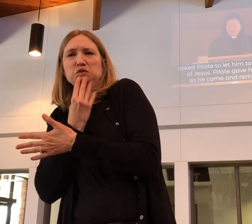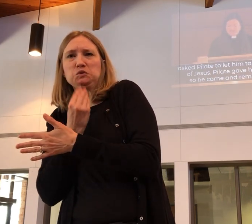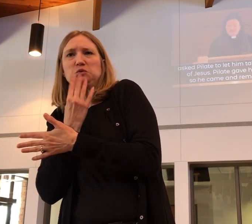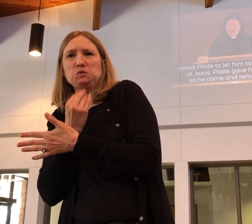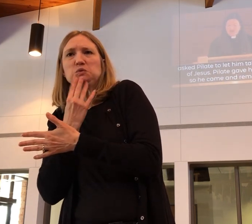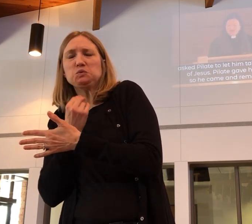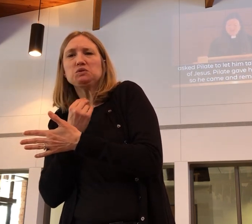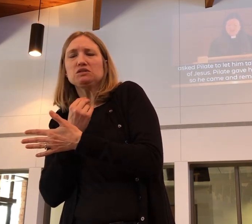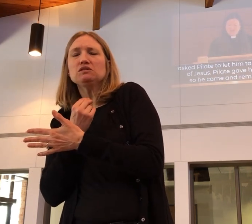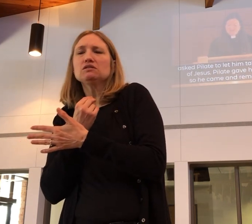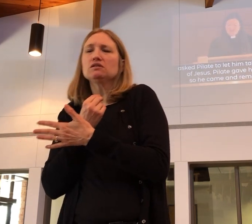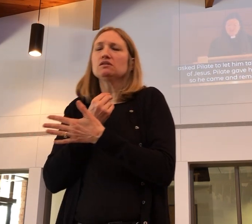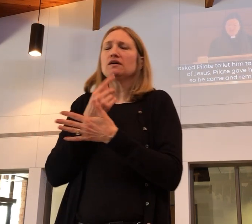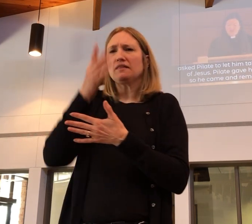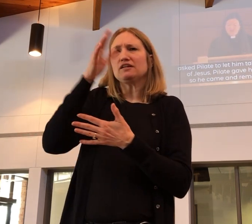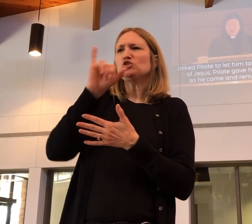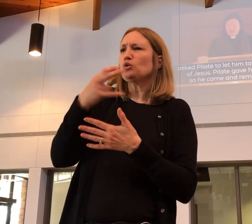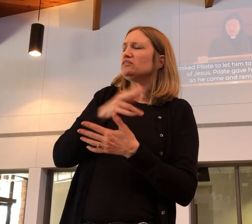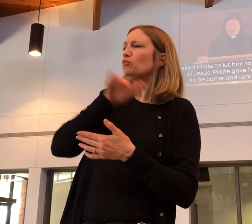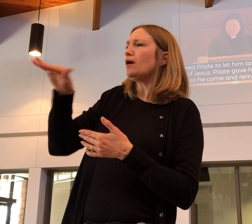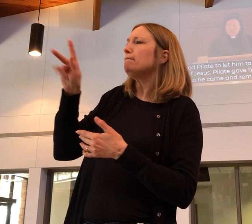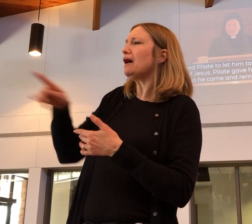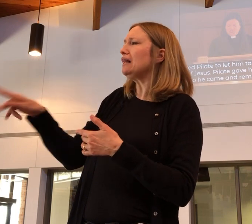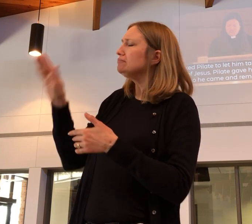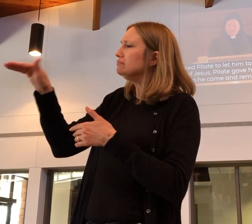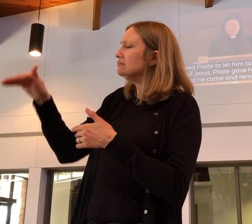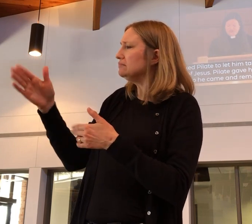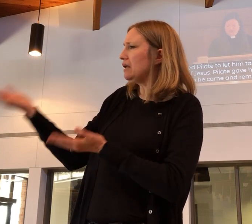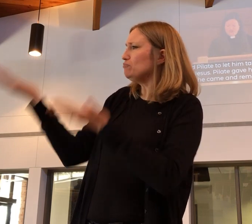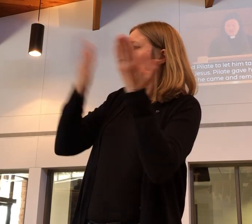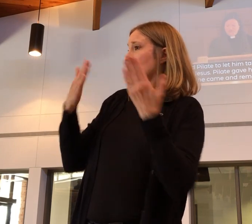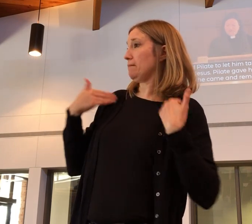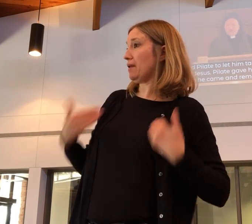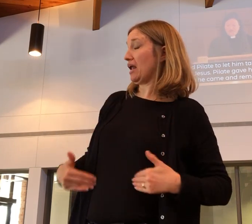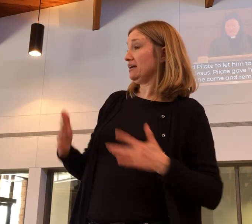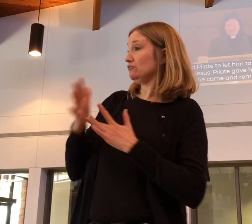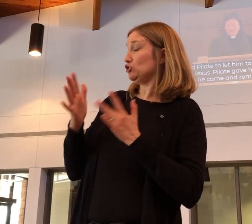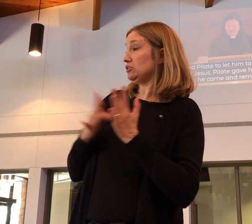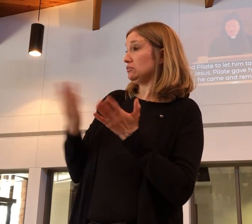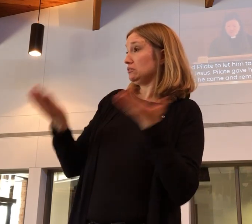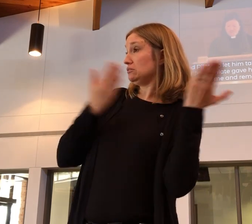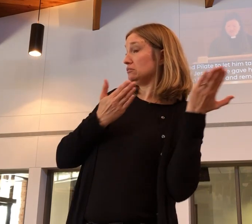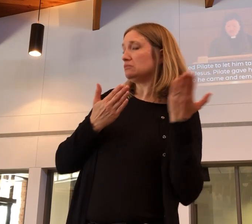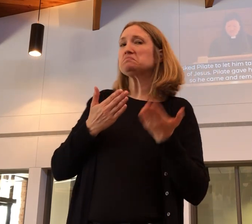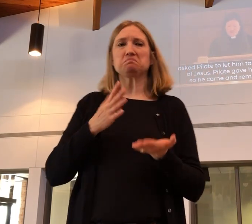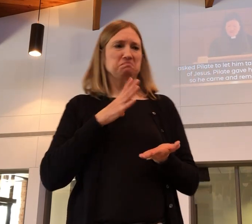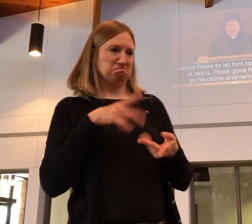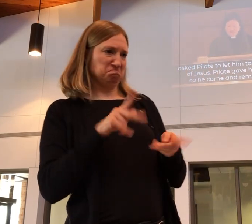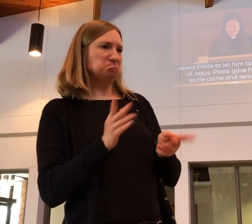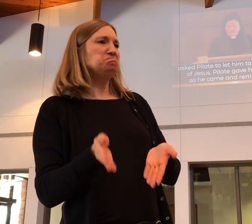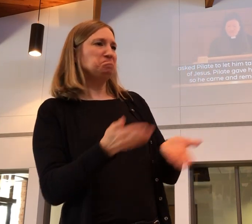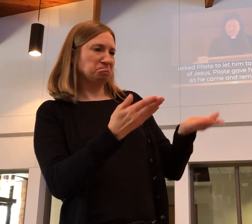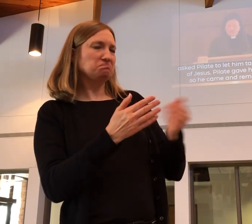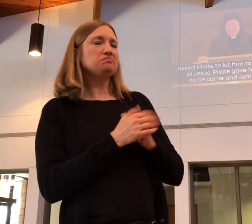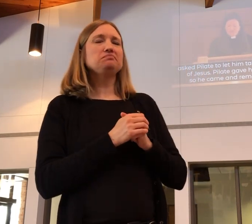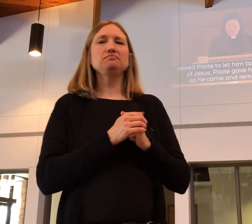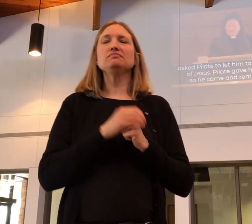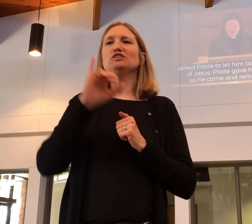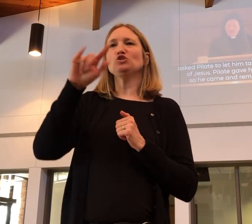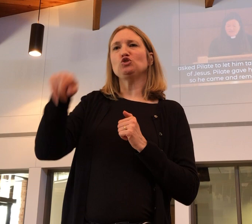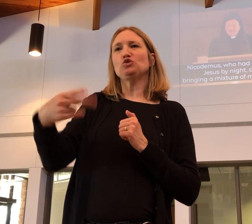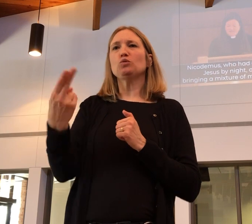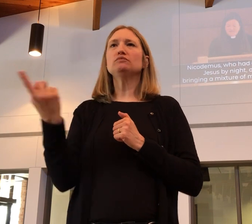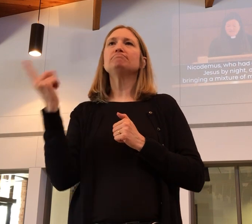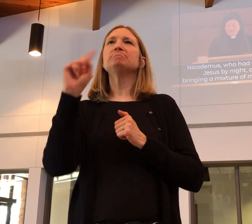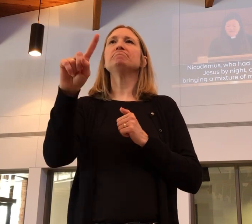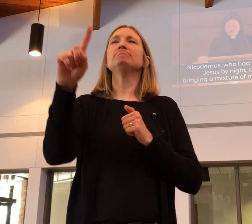Jews, asked Pilate to let him take away the body of Jesus. Pilate gave him permission, so he came and removed the